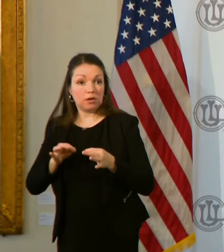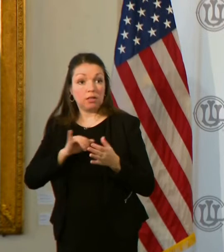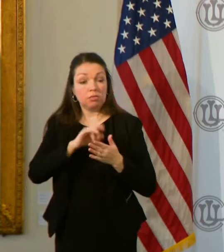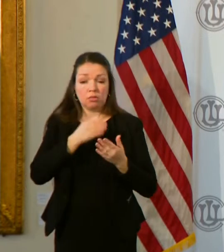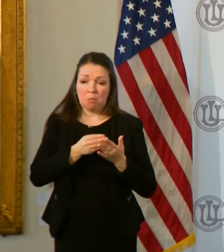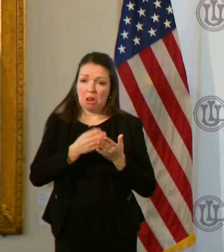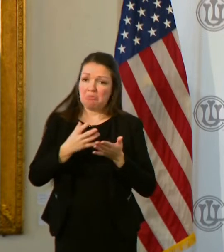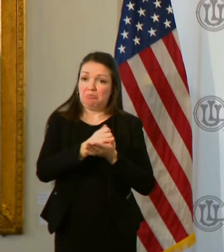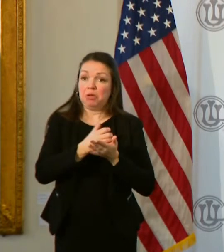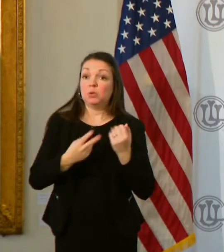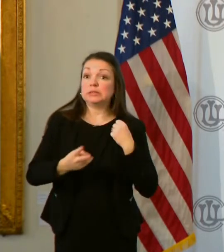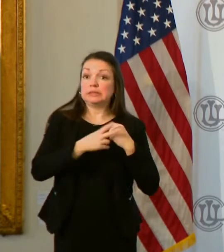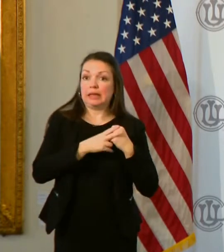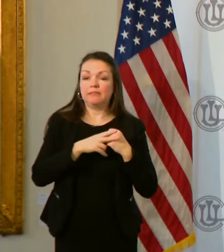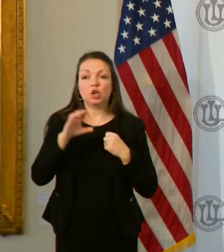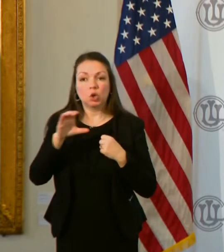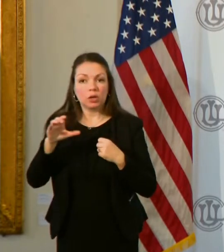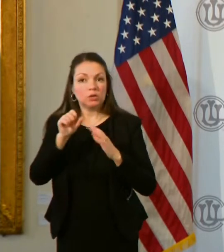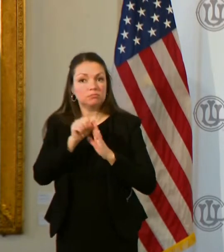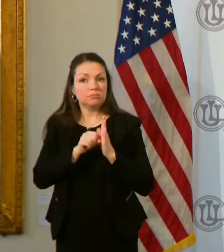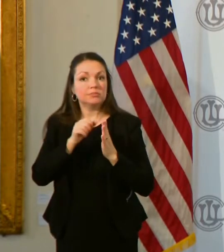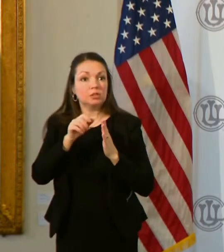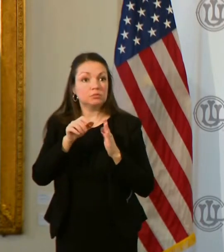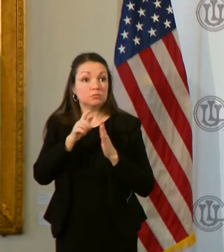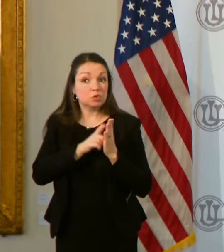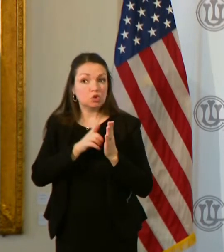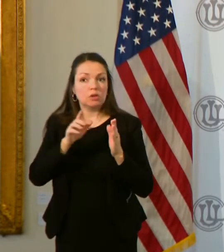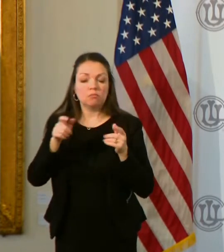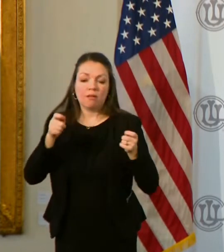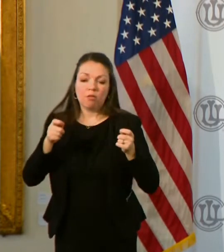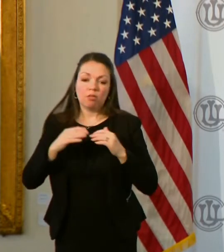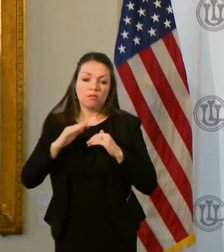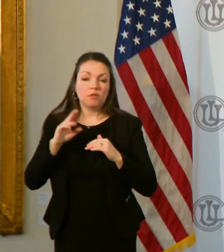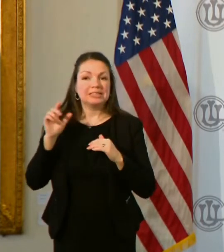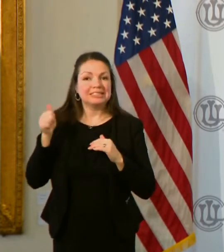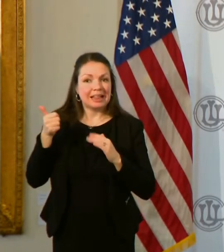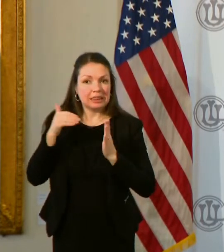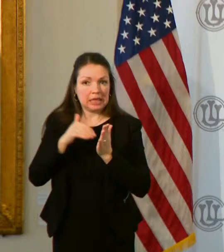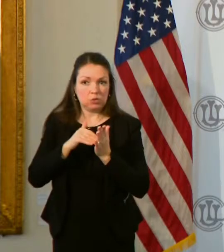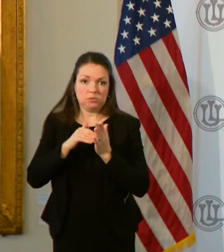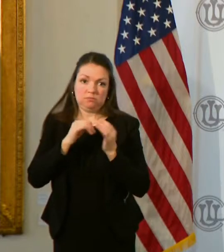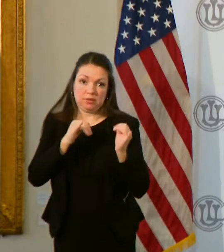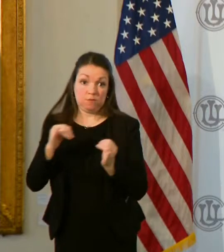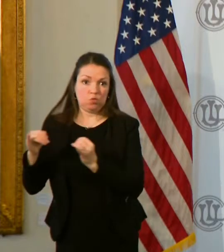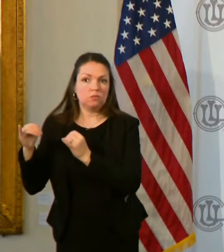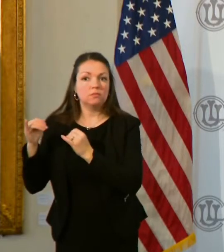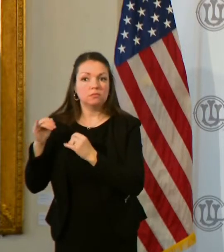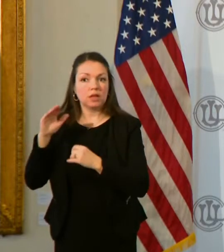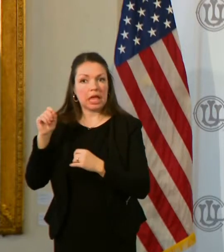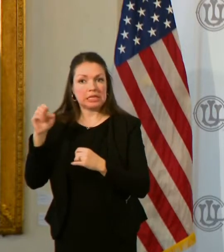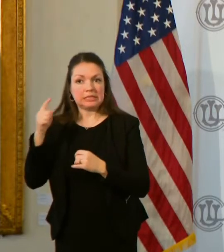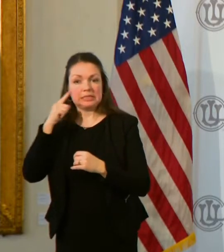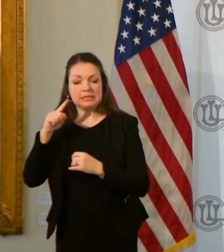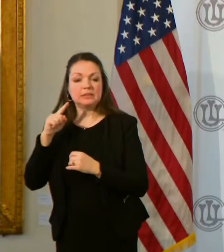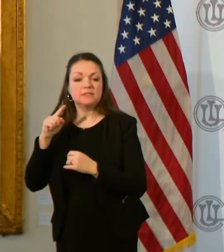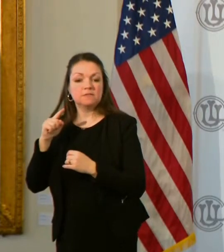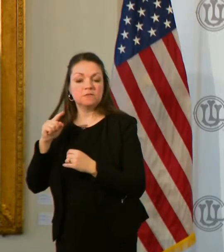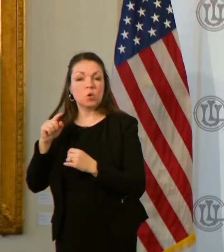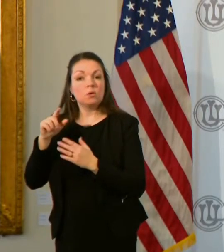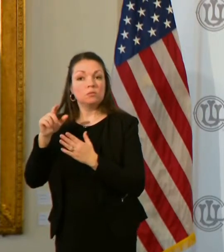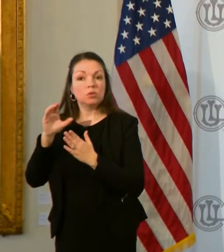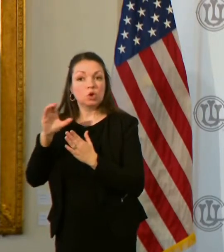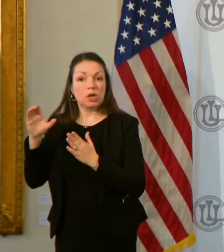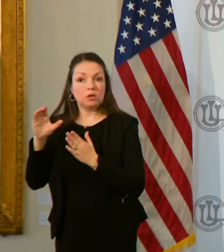State's Attorney's Office handling of over 10,000 individual cases on behalf of Cook County Treasurer Maria